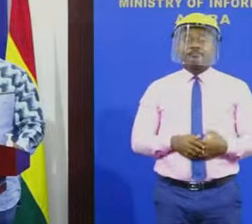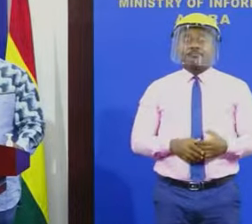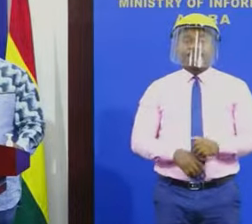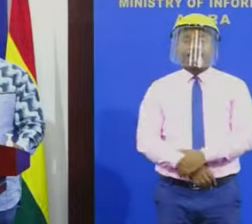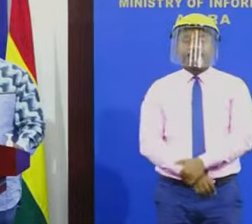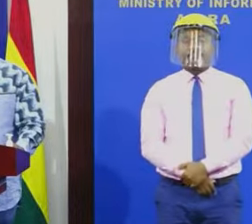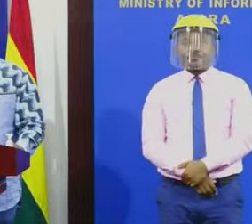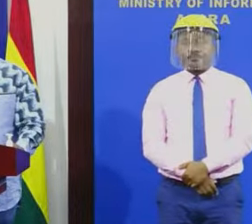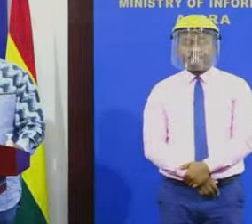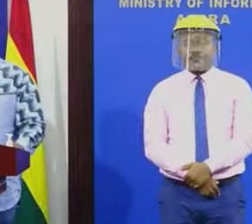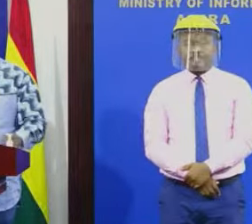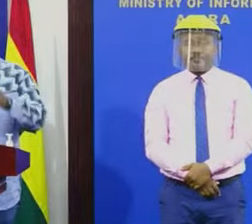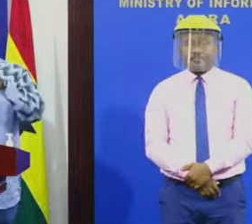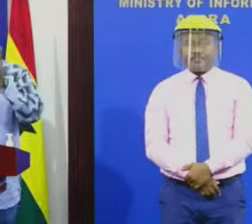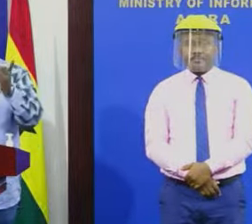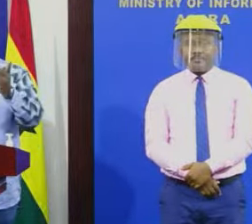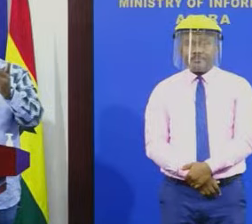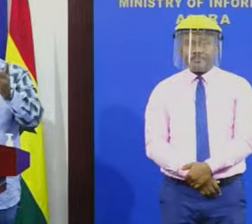So